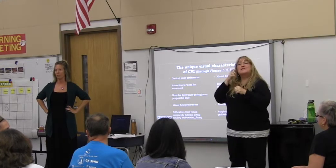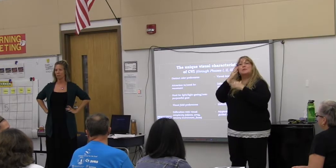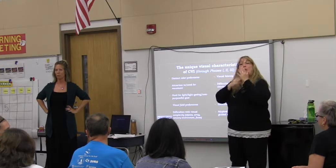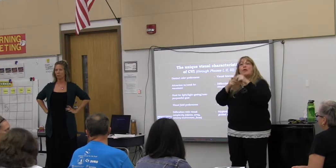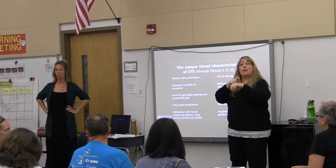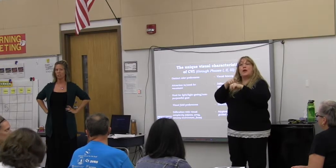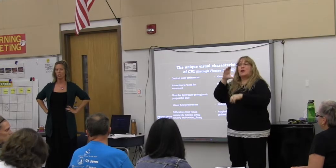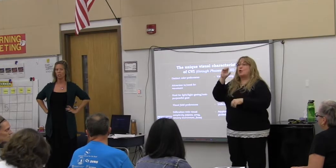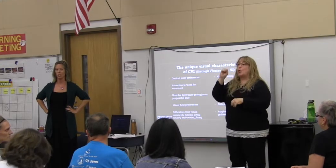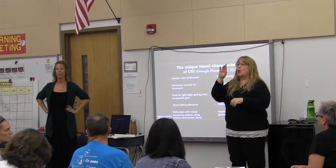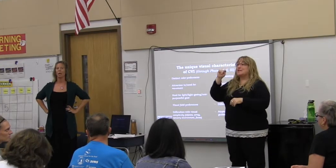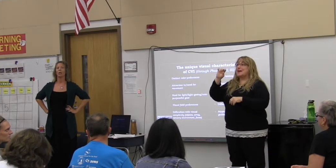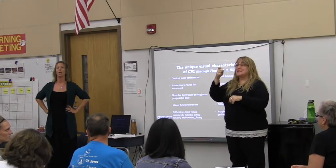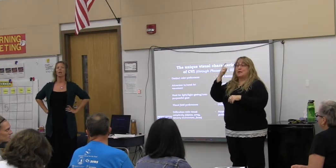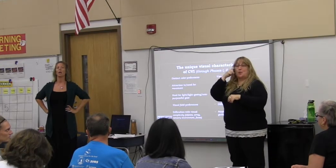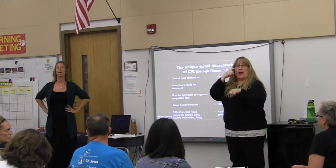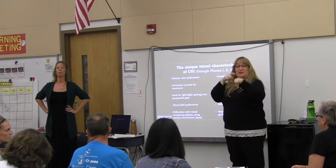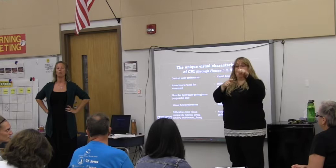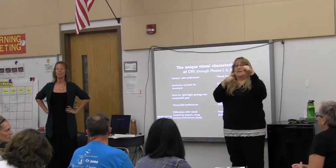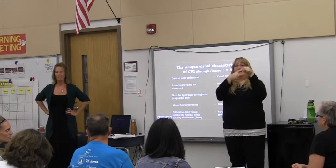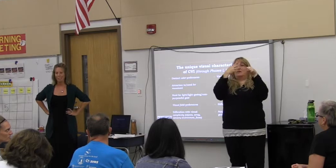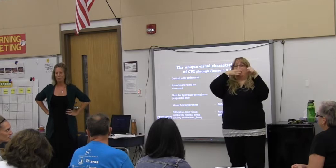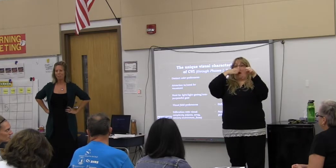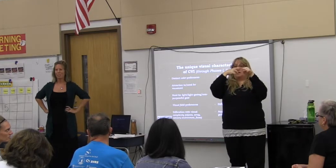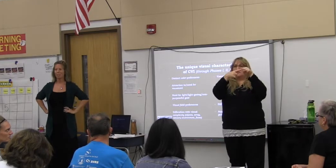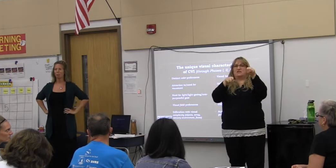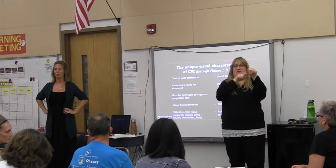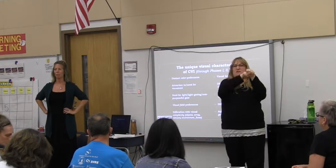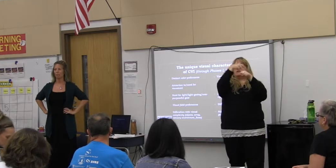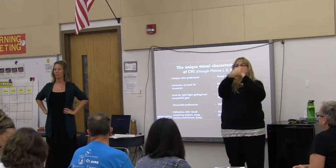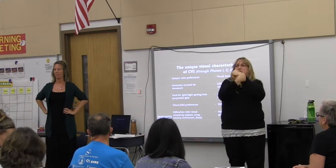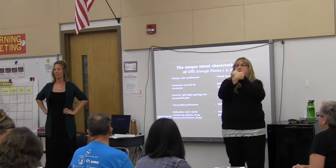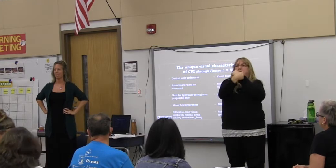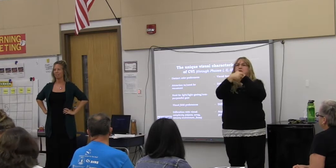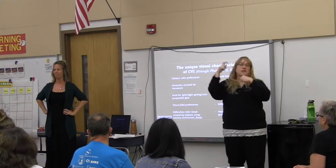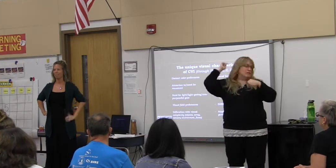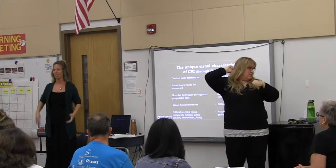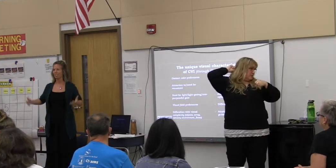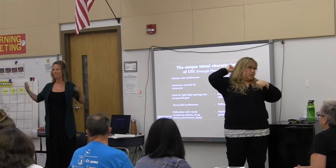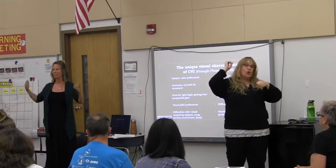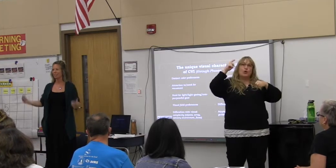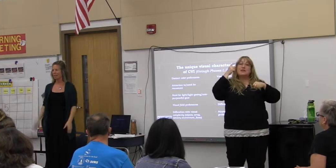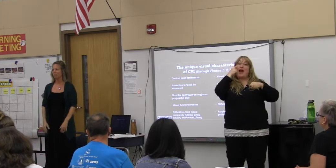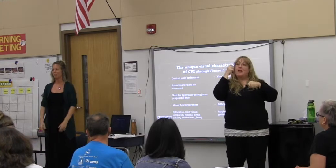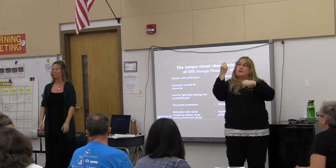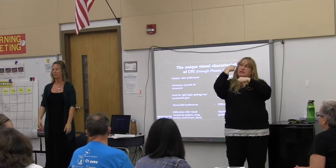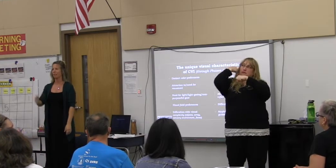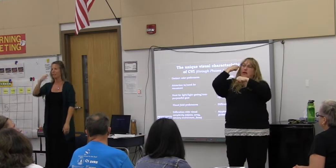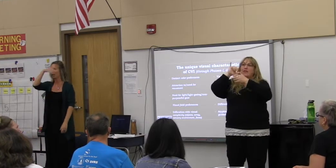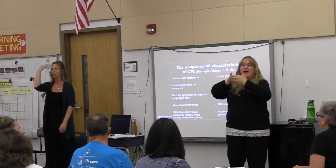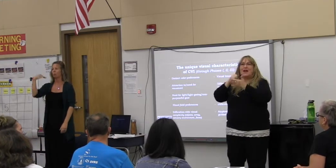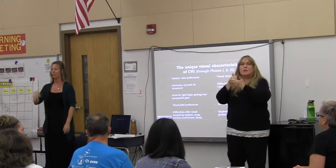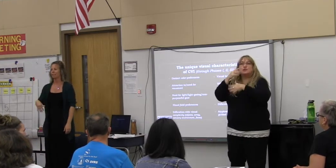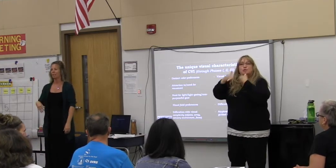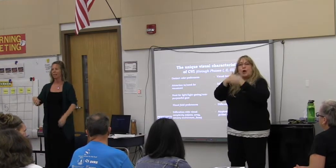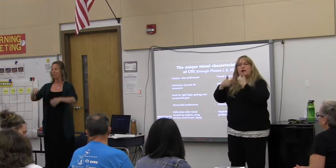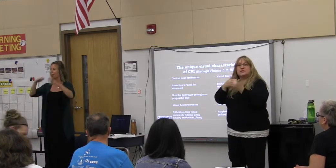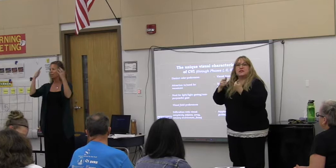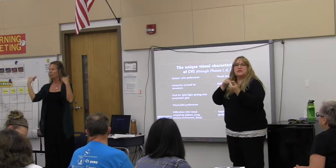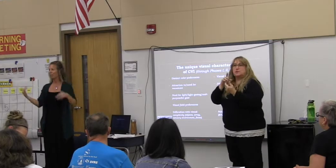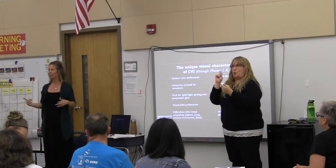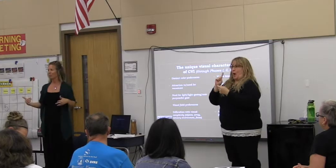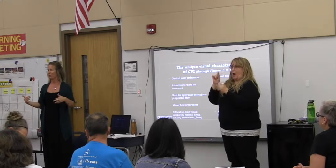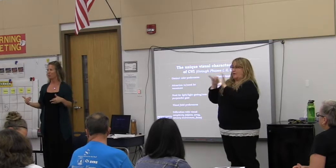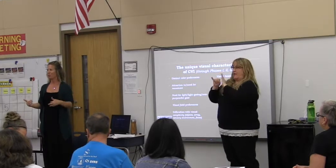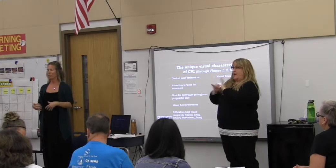that processes visual information, our brainstem can still process the color red, which is incredible to think. No brain, the